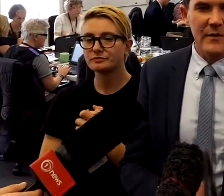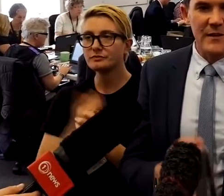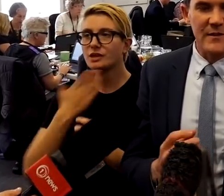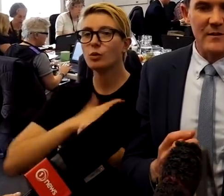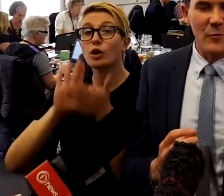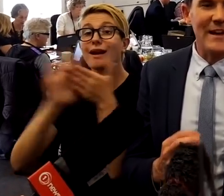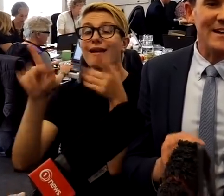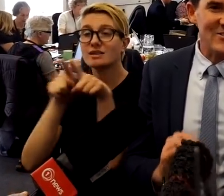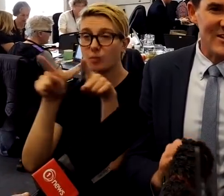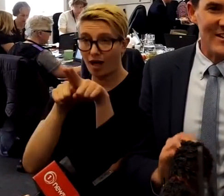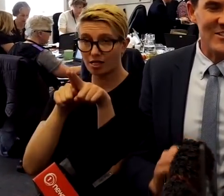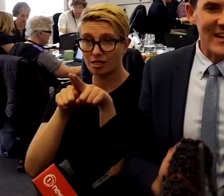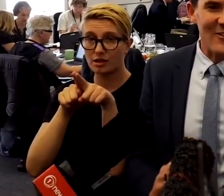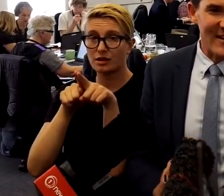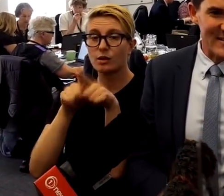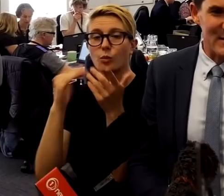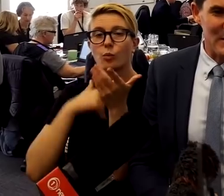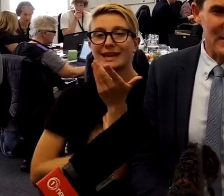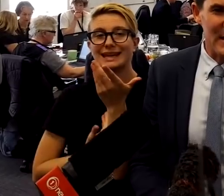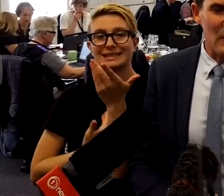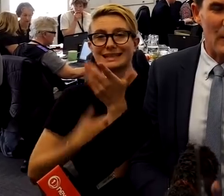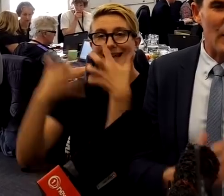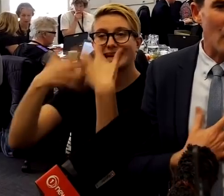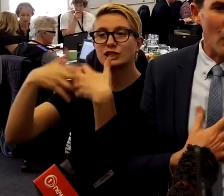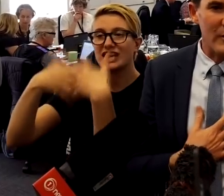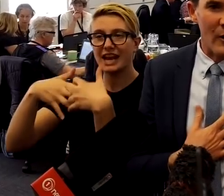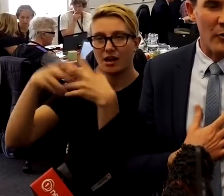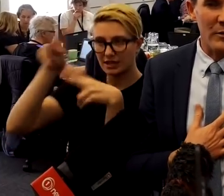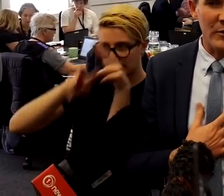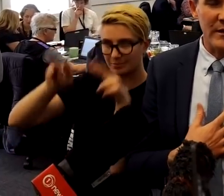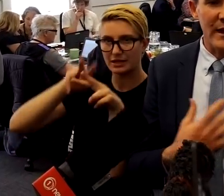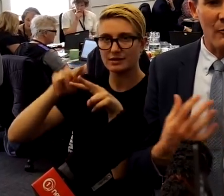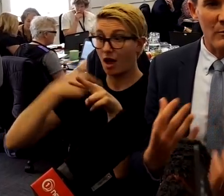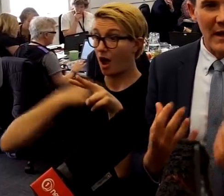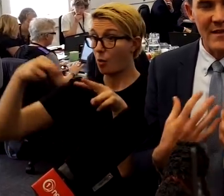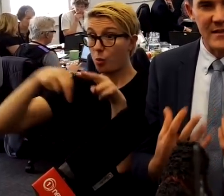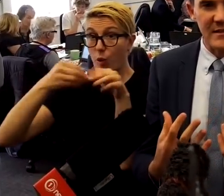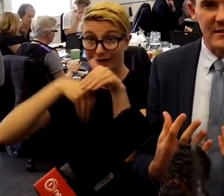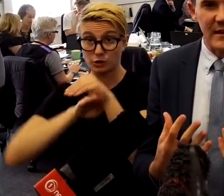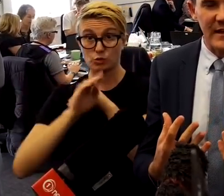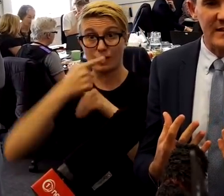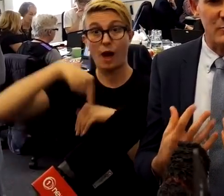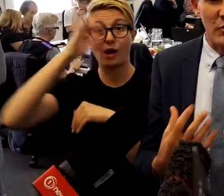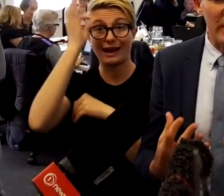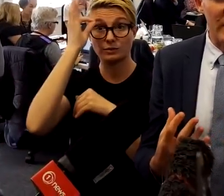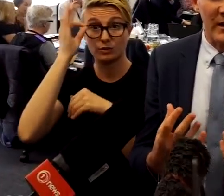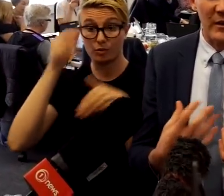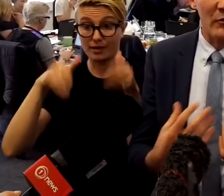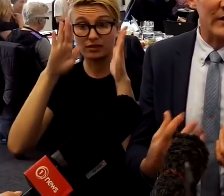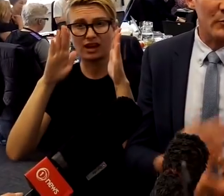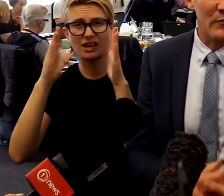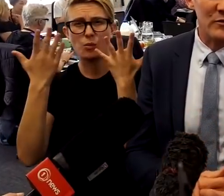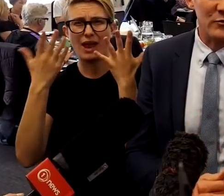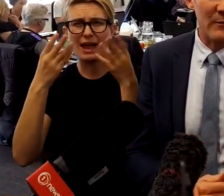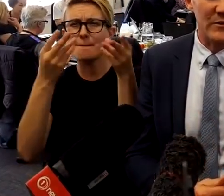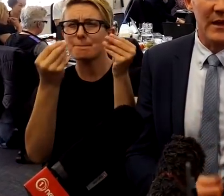mean, we need engineering assessment. I mean, I walk into our own building, where plaster has broken and it